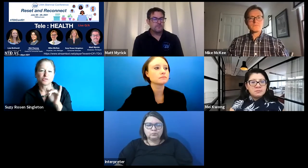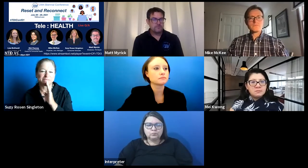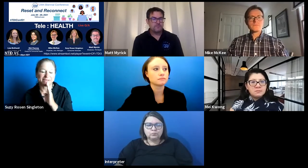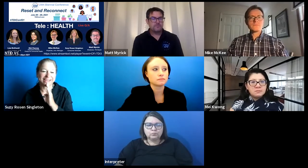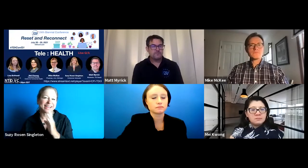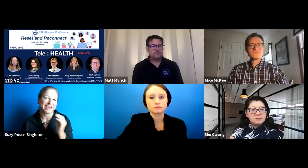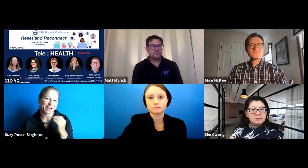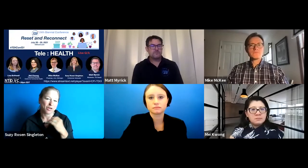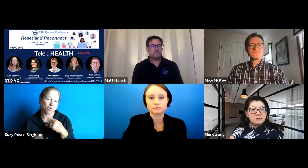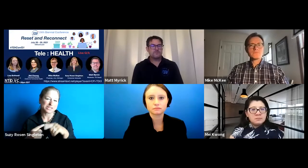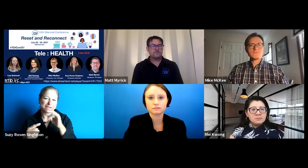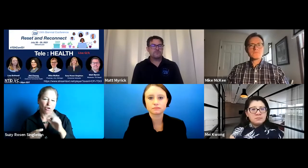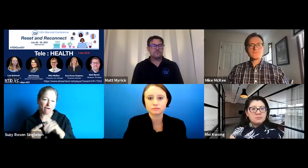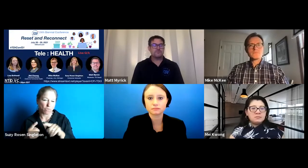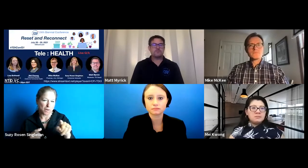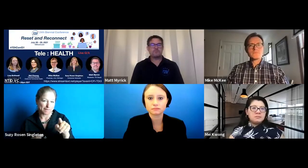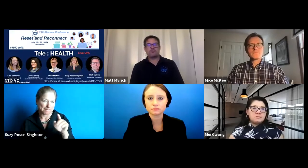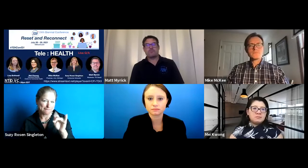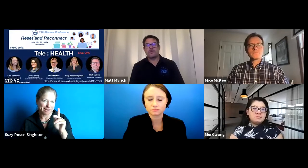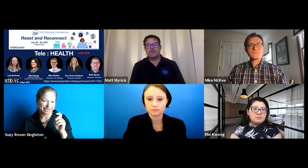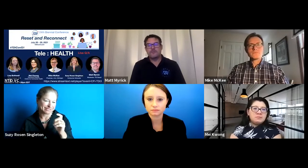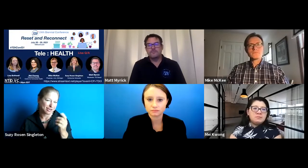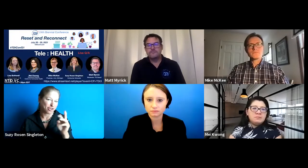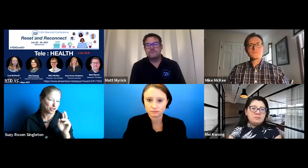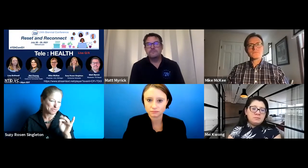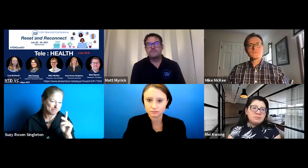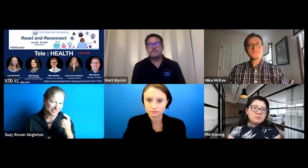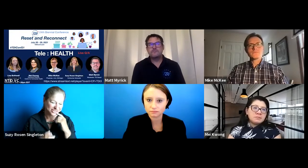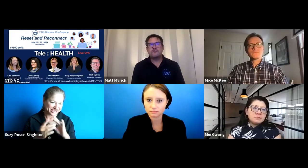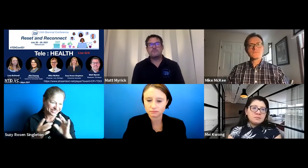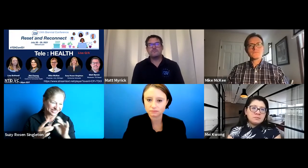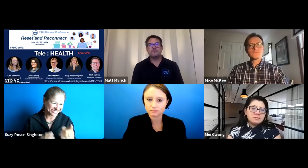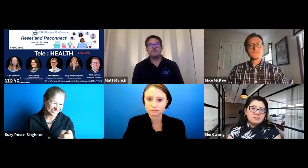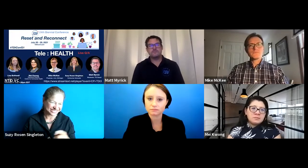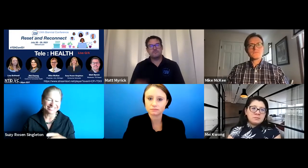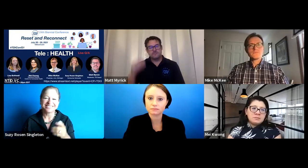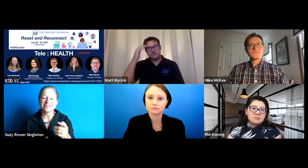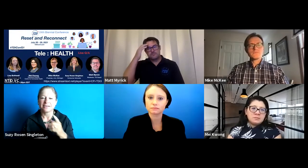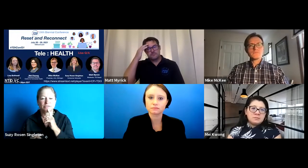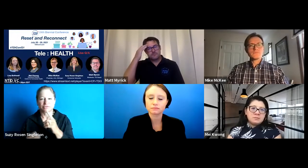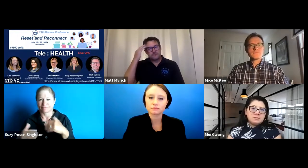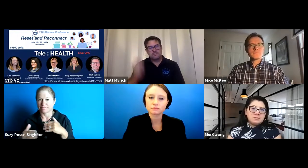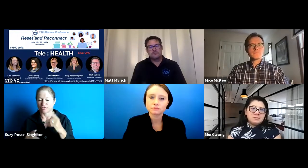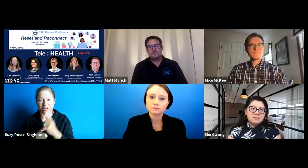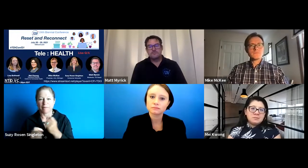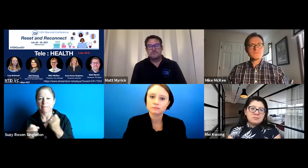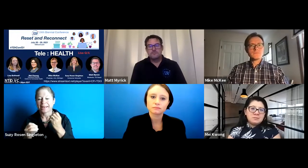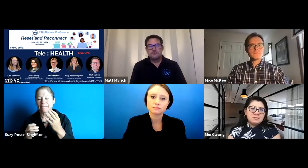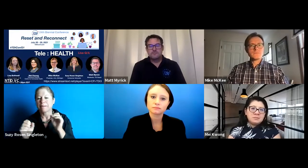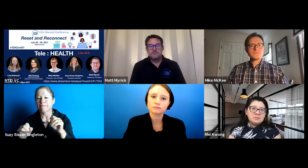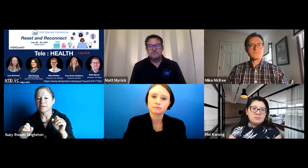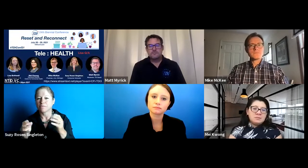Sure. Thanks, Matt. This is Suzy speaking. And I'll pick up on what Dr. Mike was just saying as